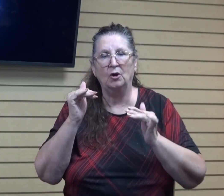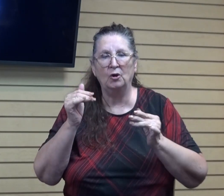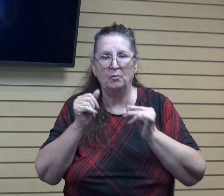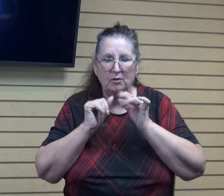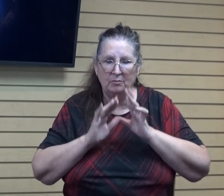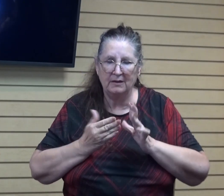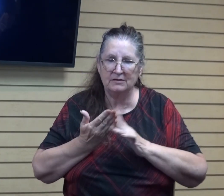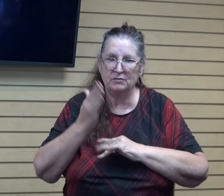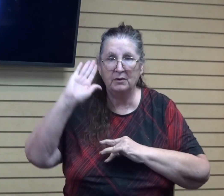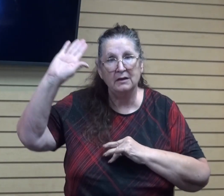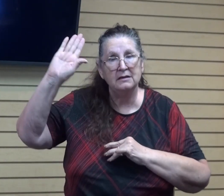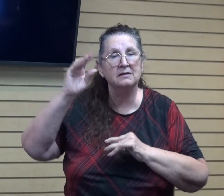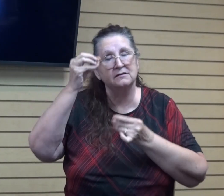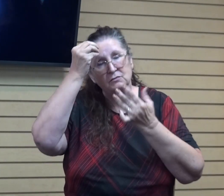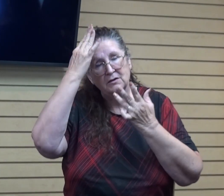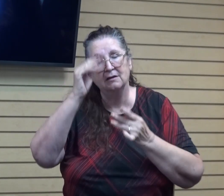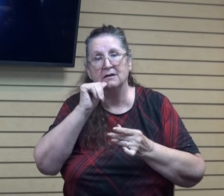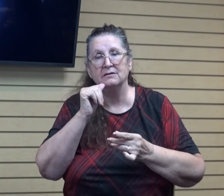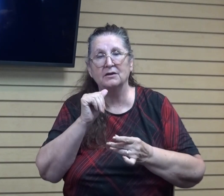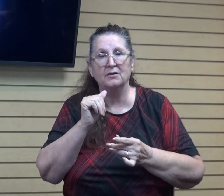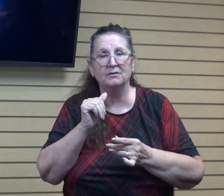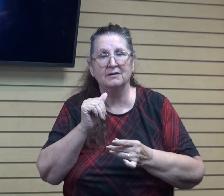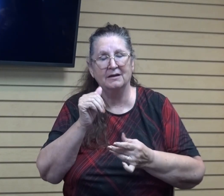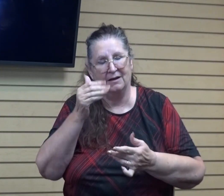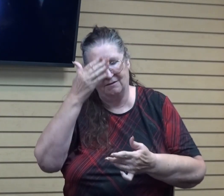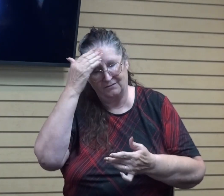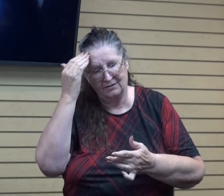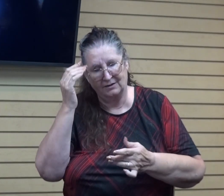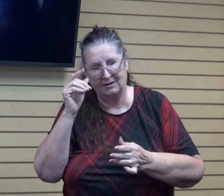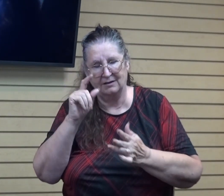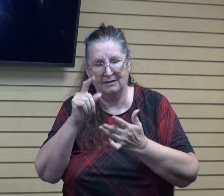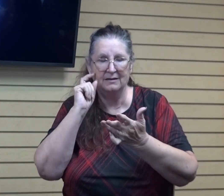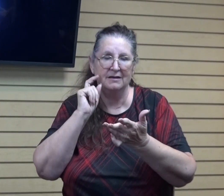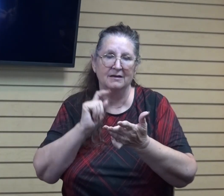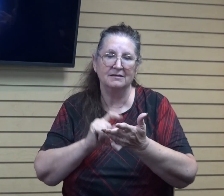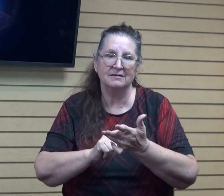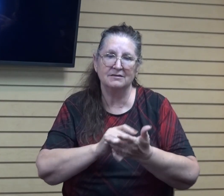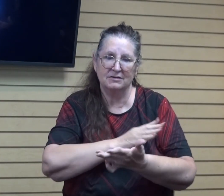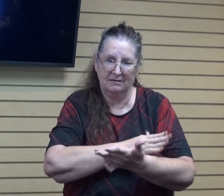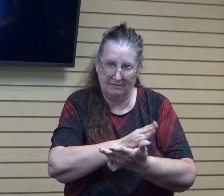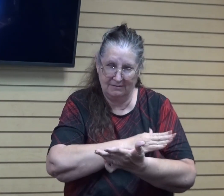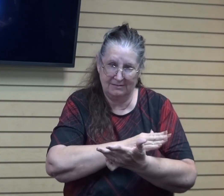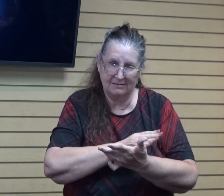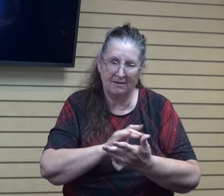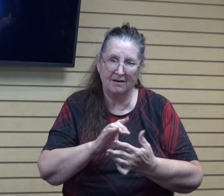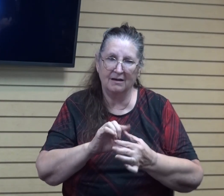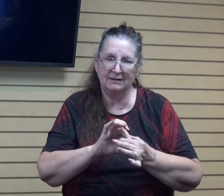message. And don't forget to check the link in our description for today's song. Thank you and God bless.